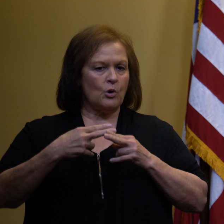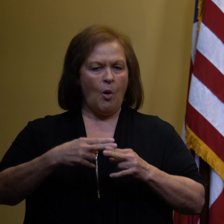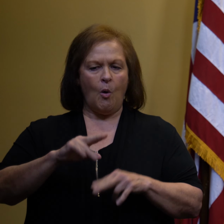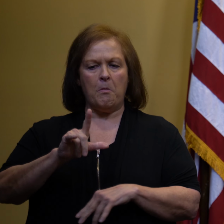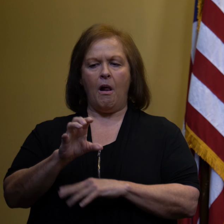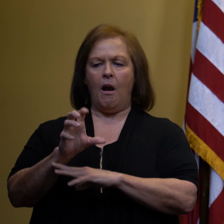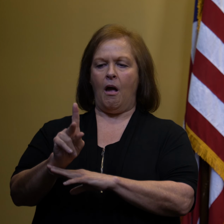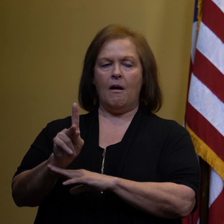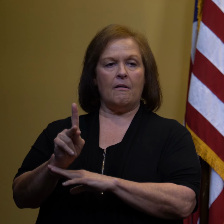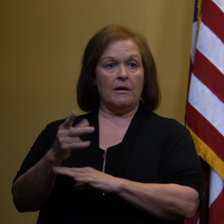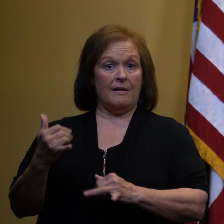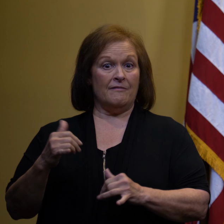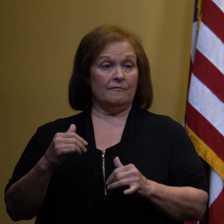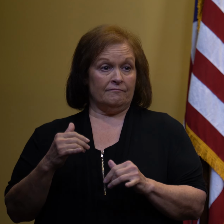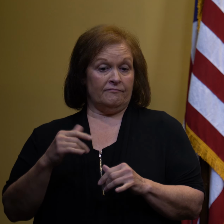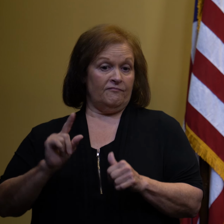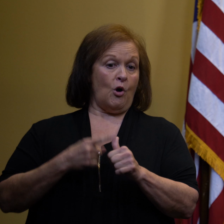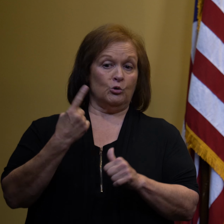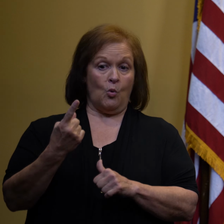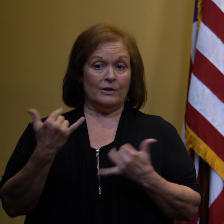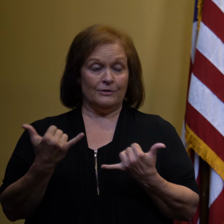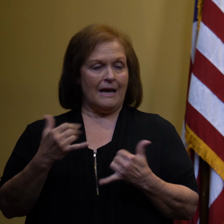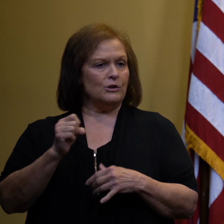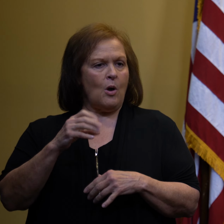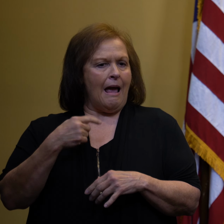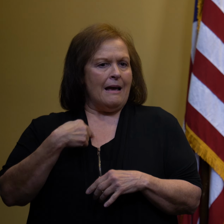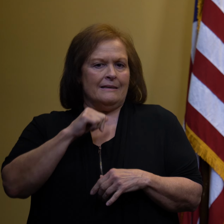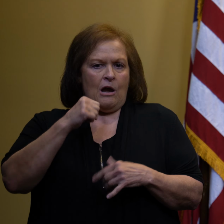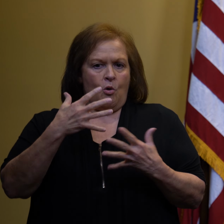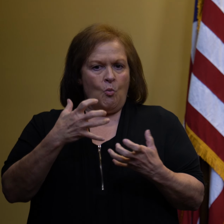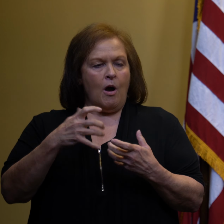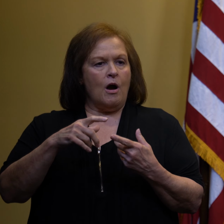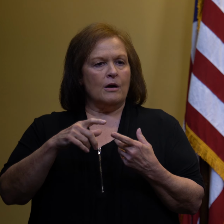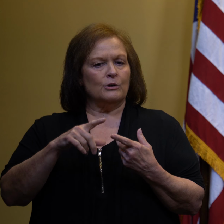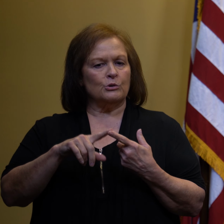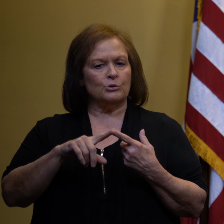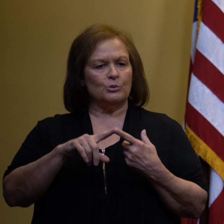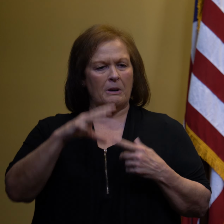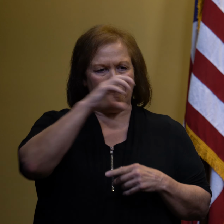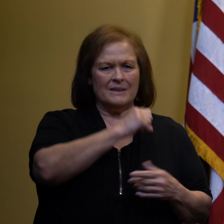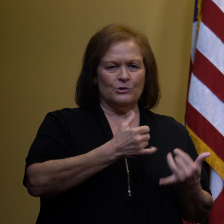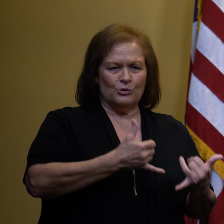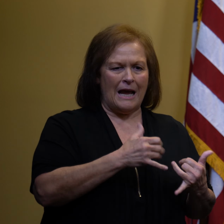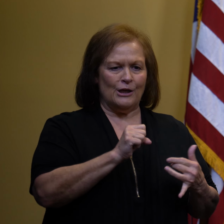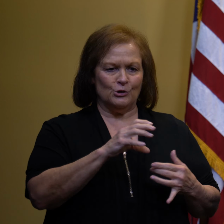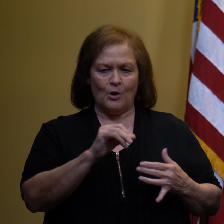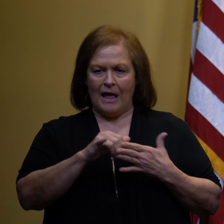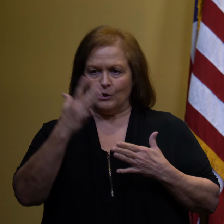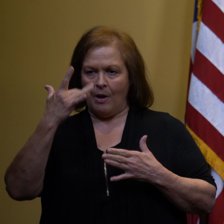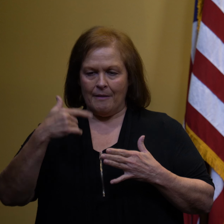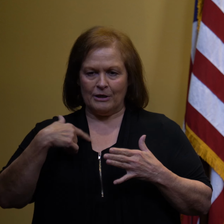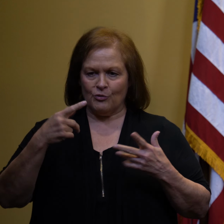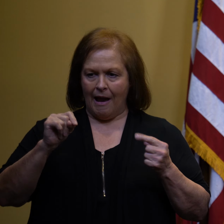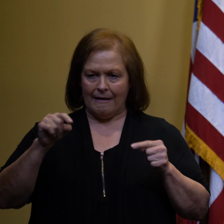first one on today. But I really did not want to pass up having a briefing, and so that's why I'm kind of split and running a little